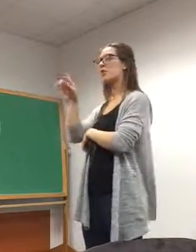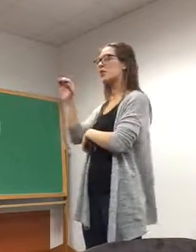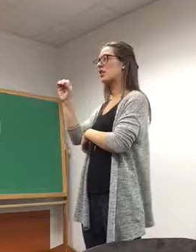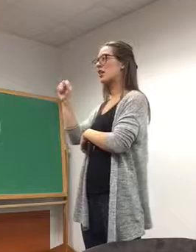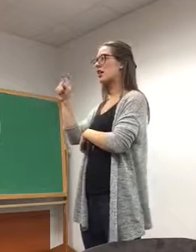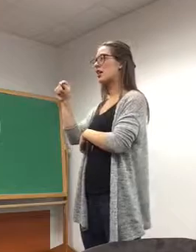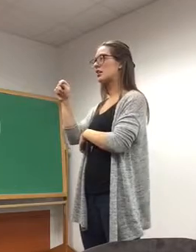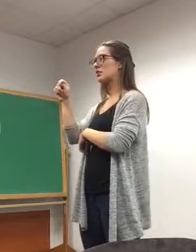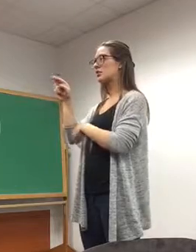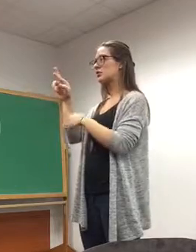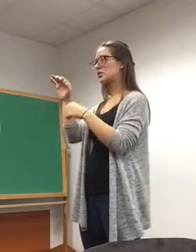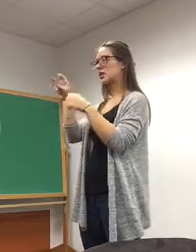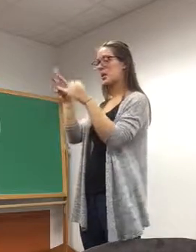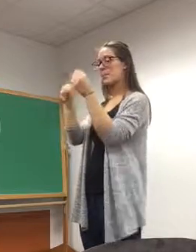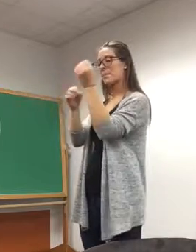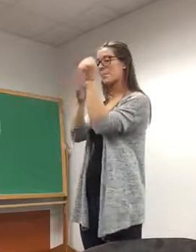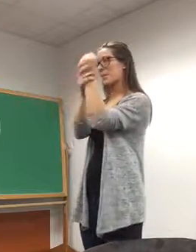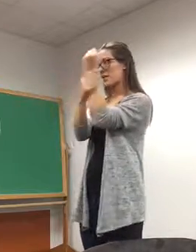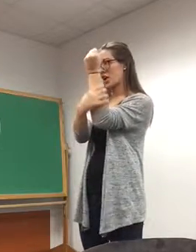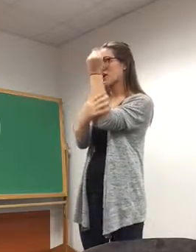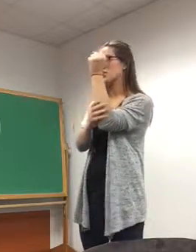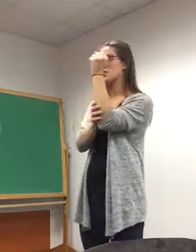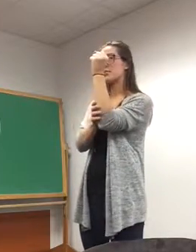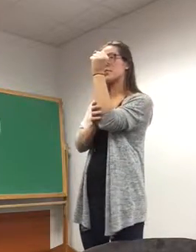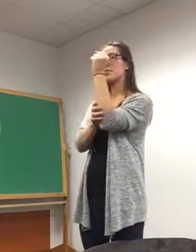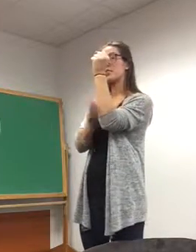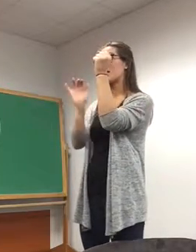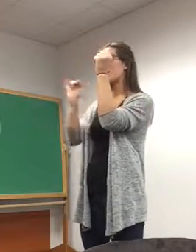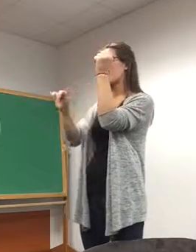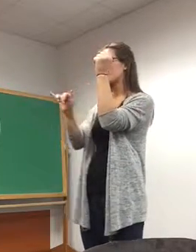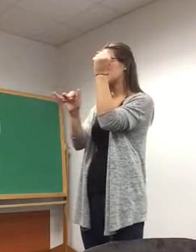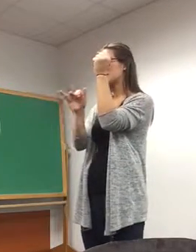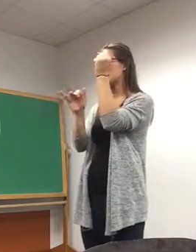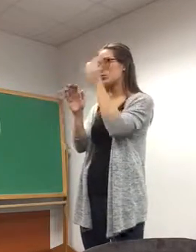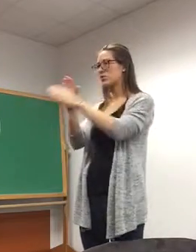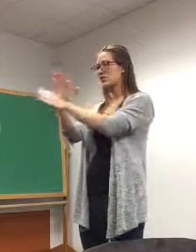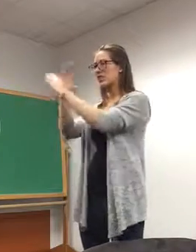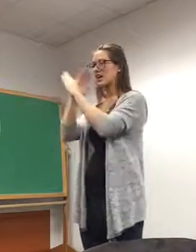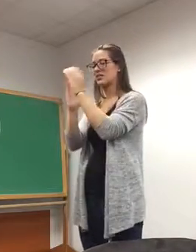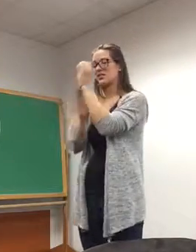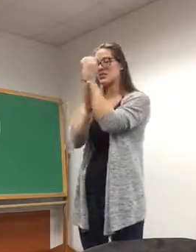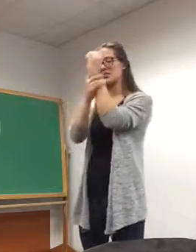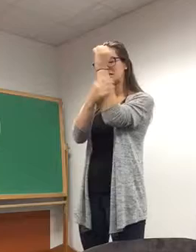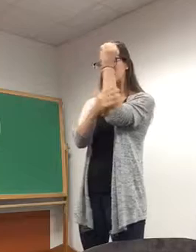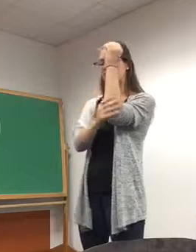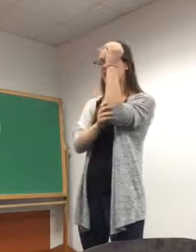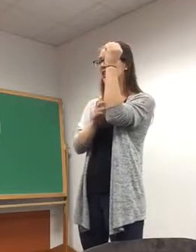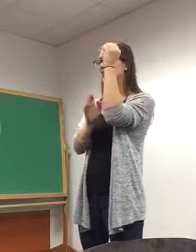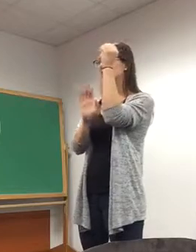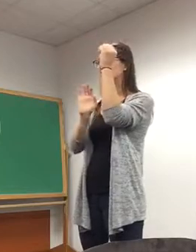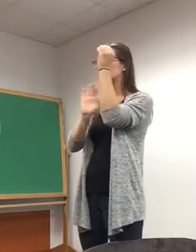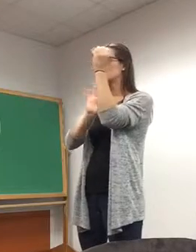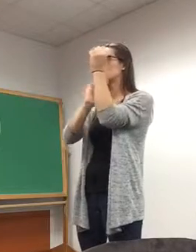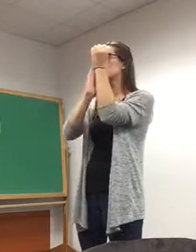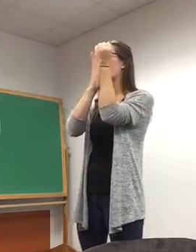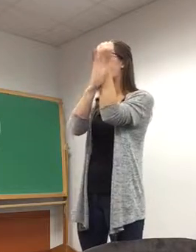a protecting sleeve that surrounds the outside of the bone. So if we look over here, by the way, what's the longest bone on the